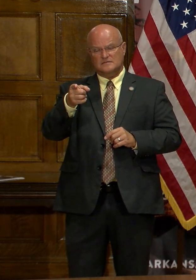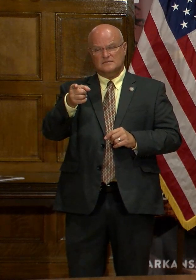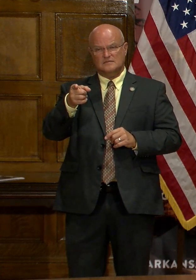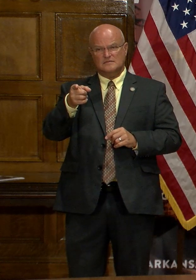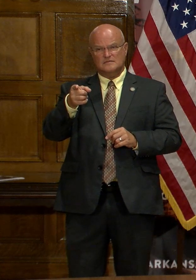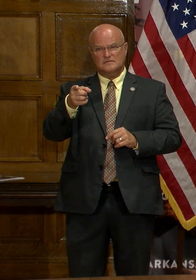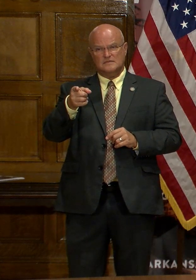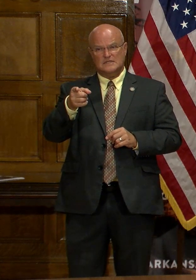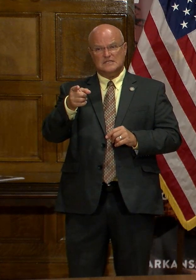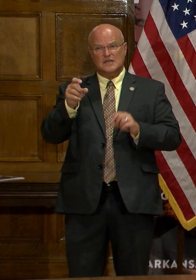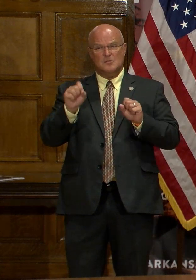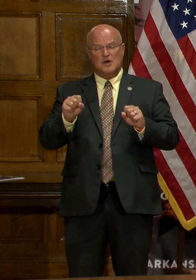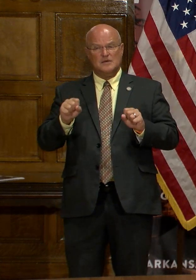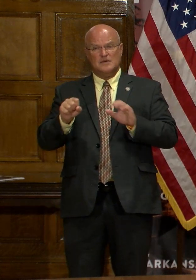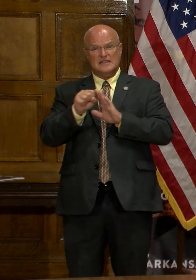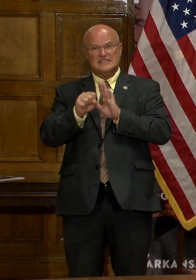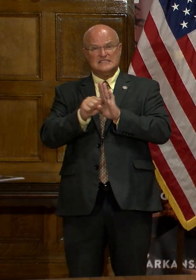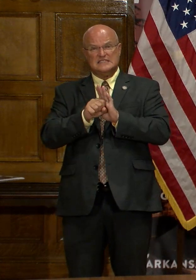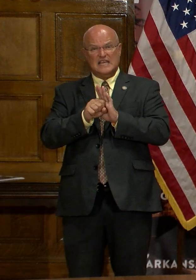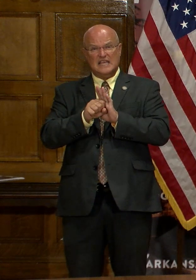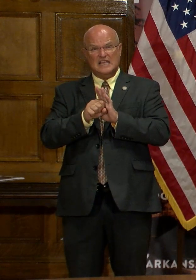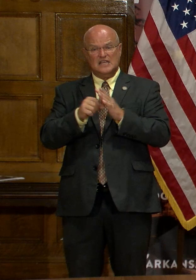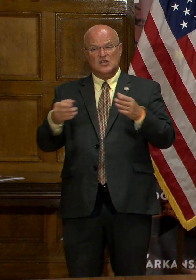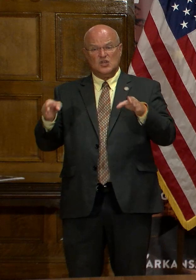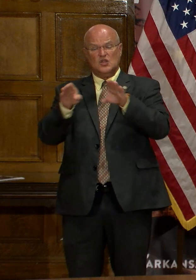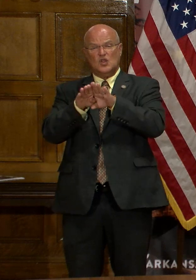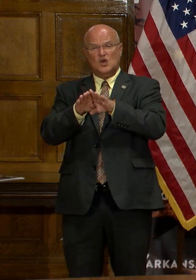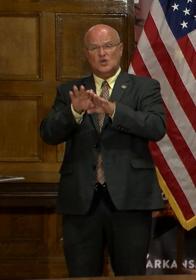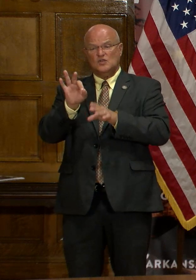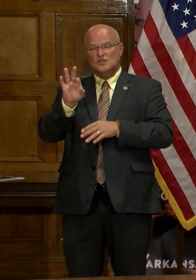Is a possibility the state would close some fraternities?